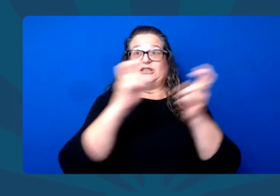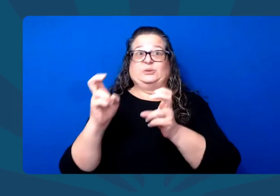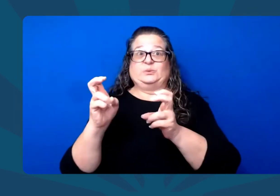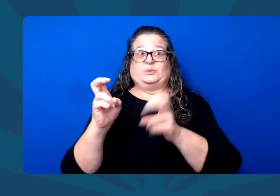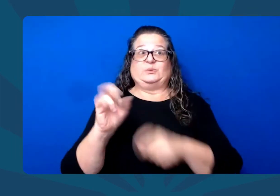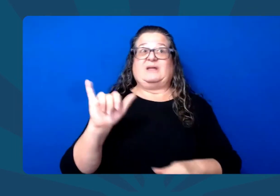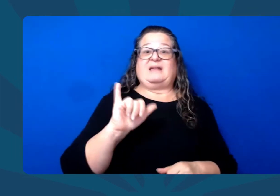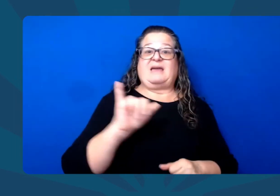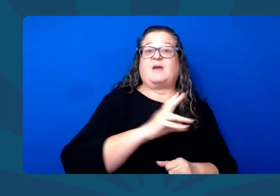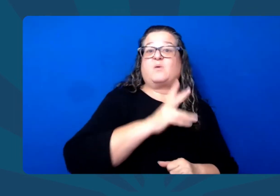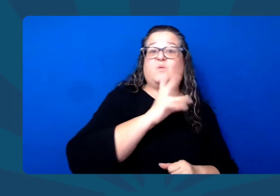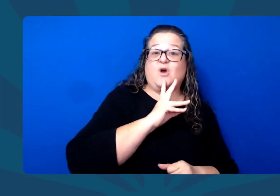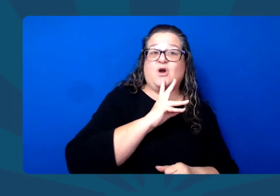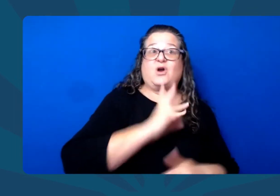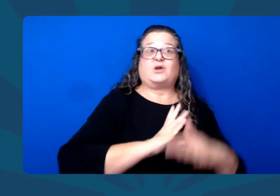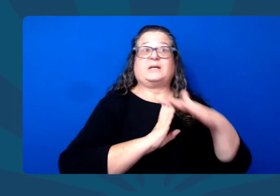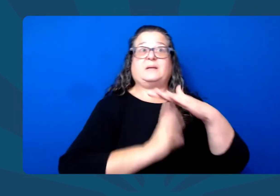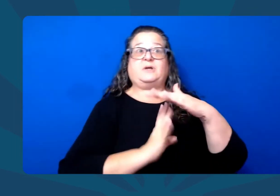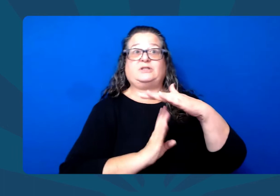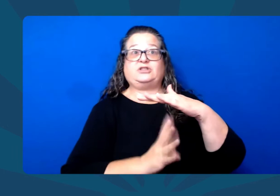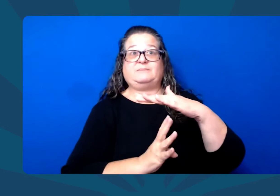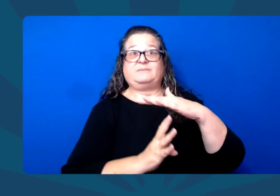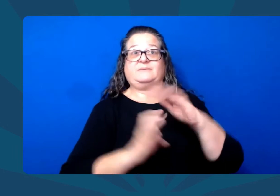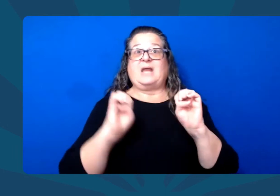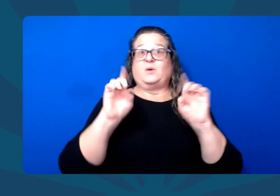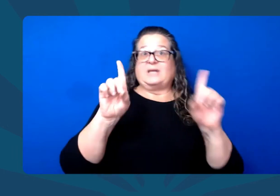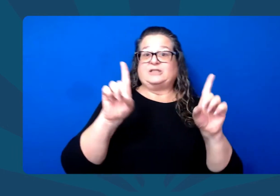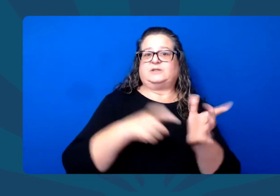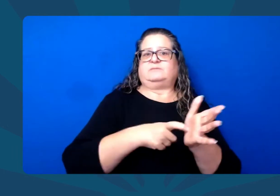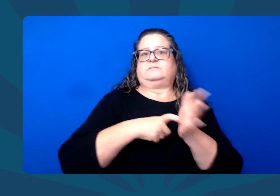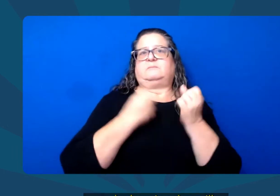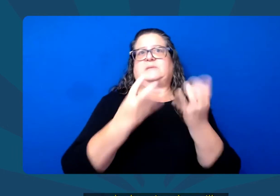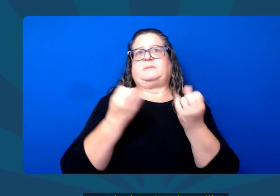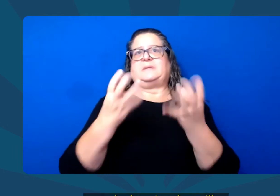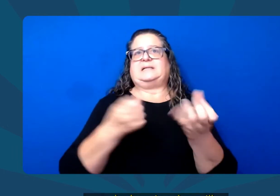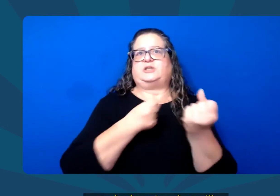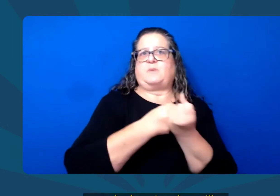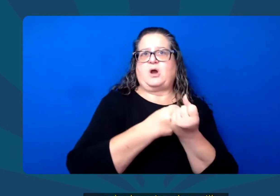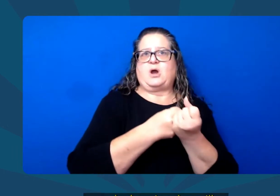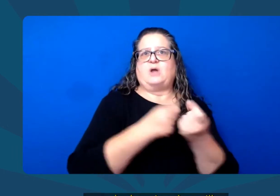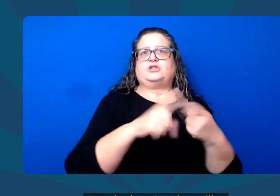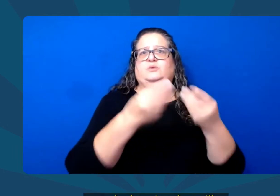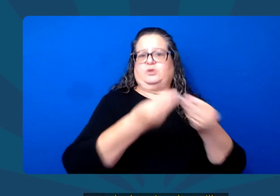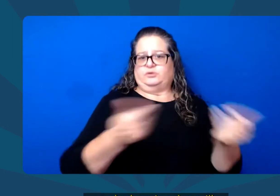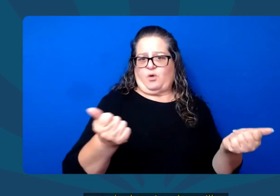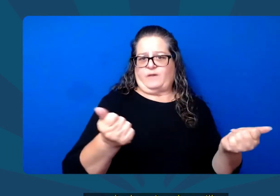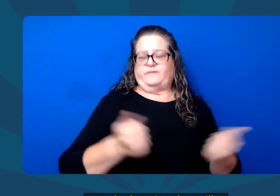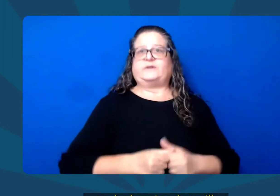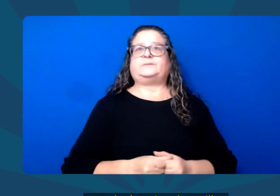Arizona is facing critical issues such as water, immigration, and education that will